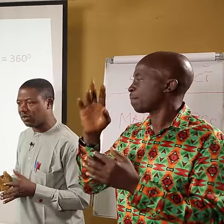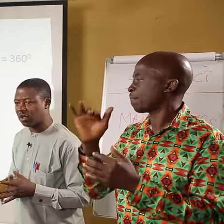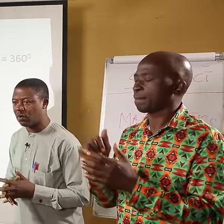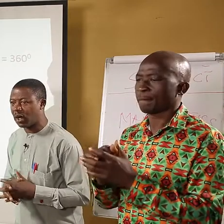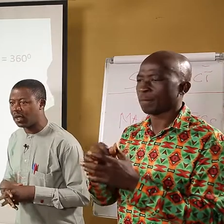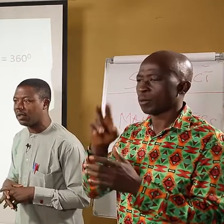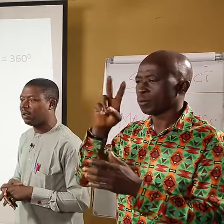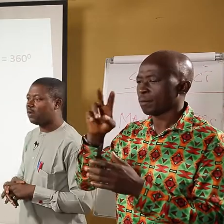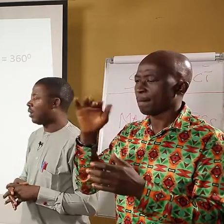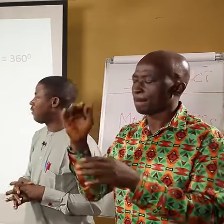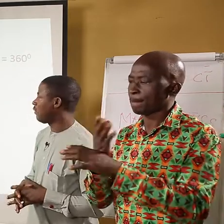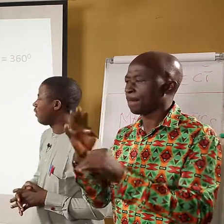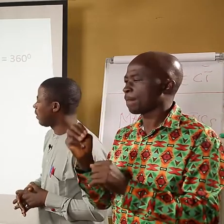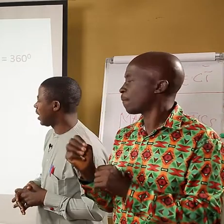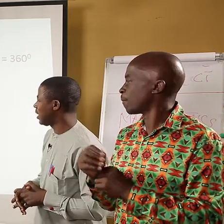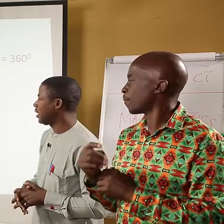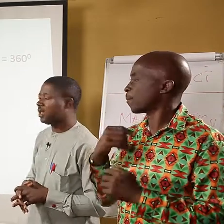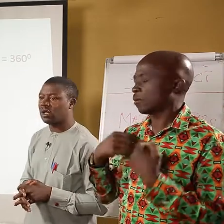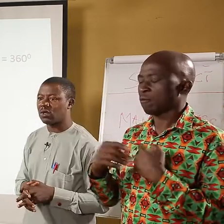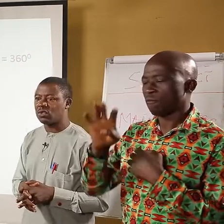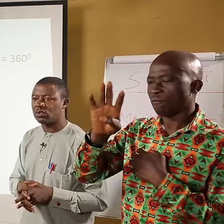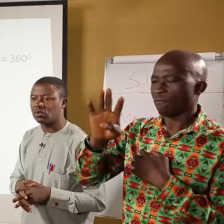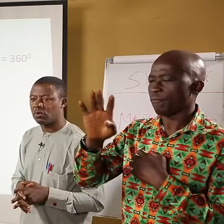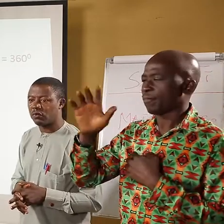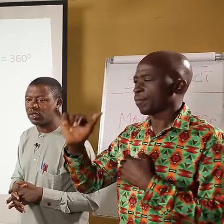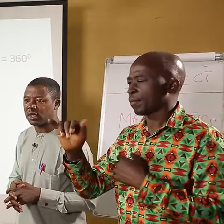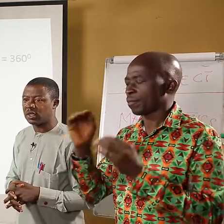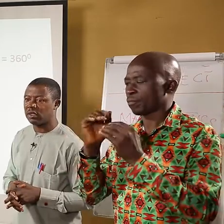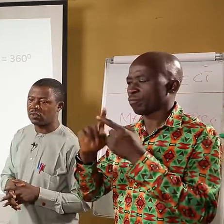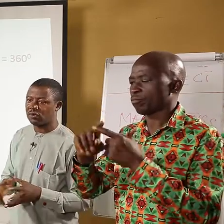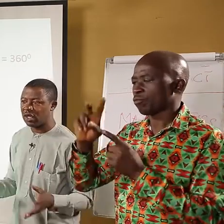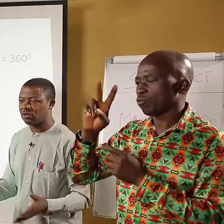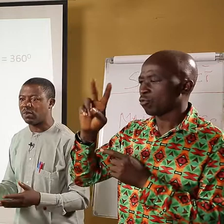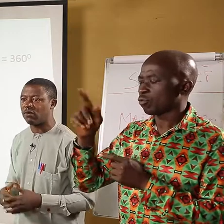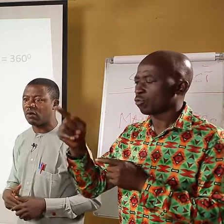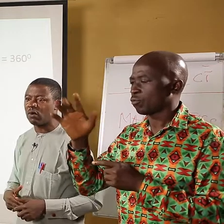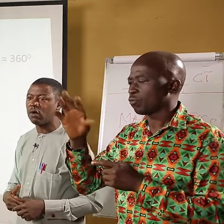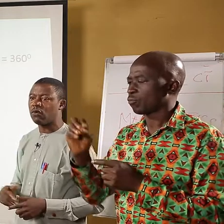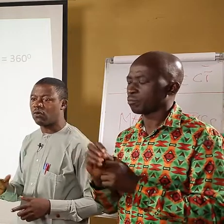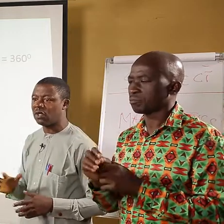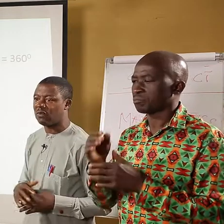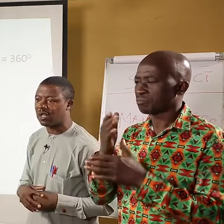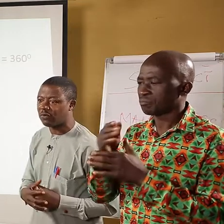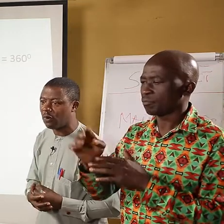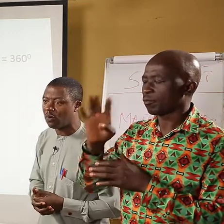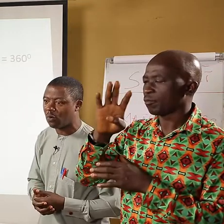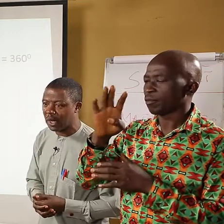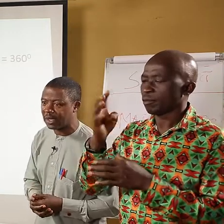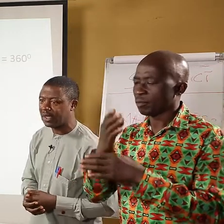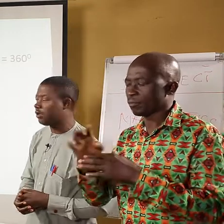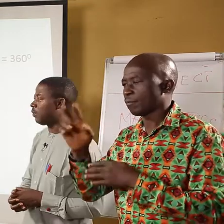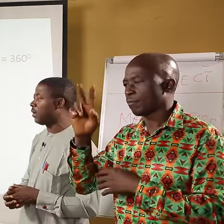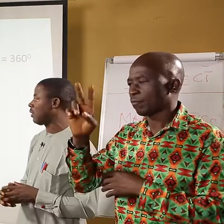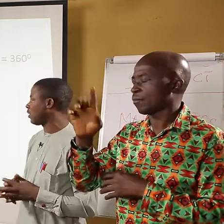is the coefficient of y, we have 4y equals to 240. If you divide through by 4, 4 divides 4,